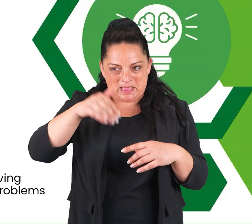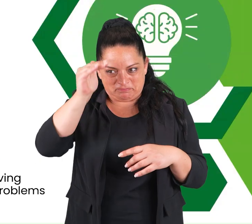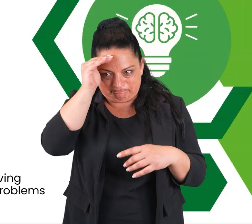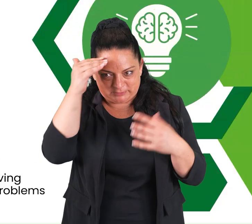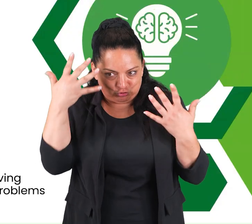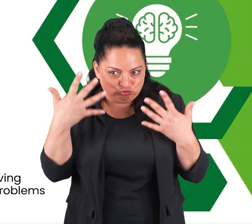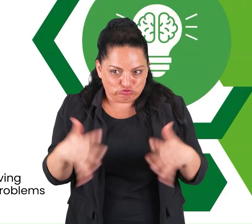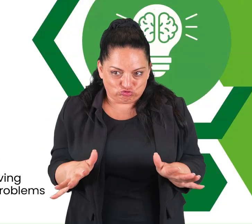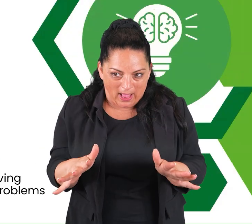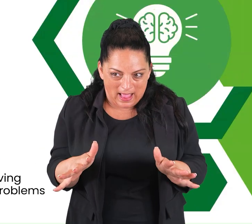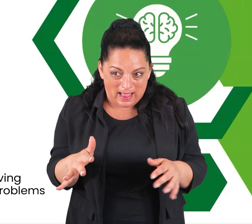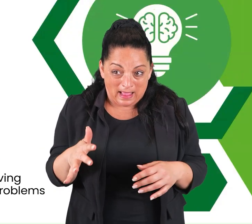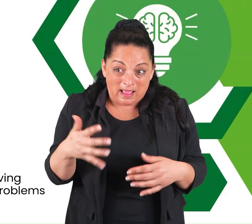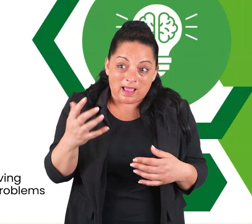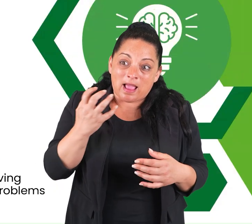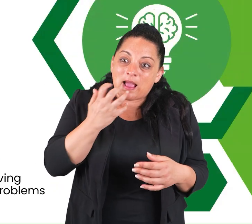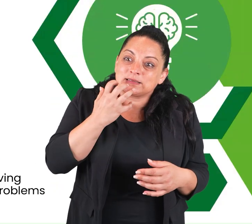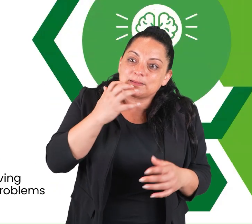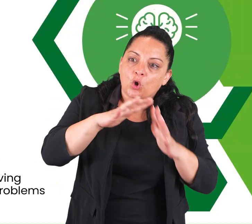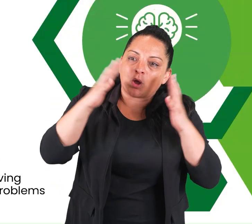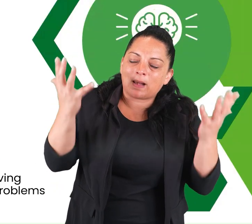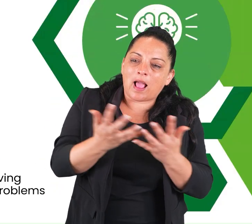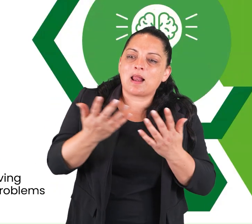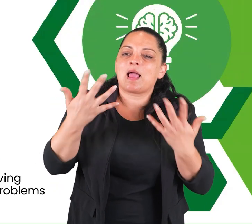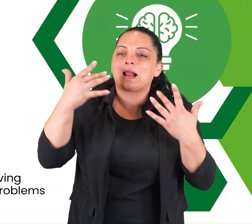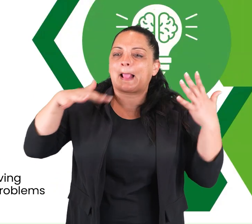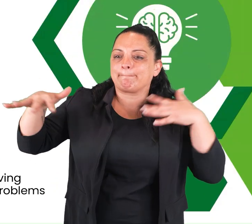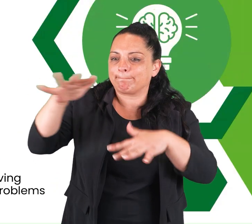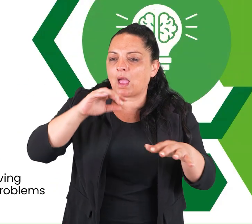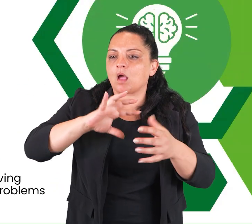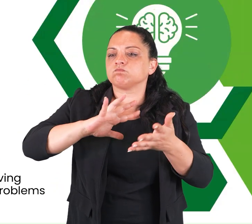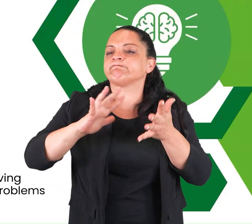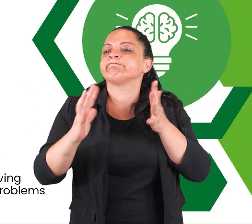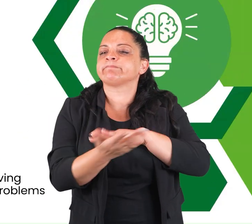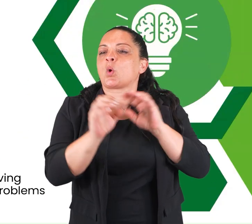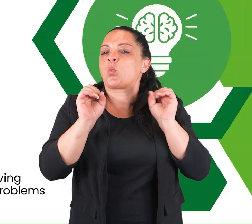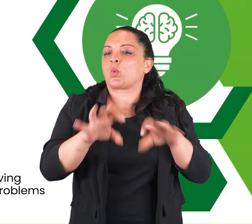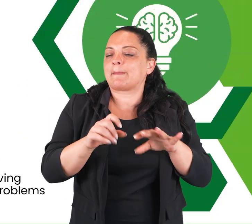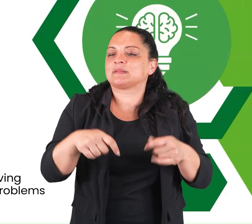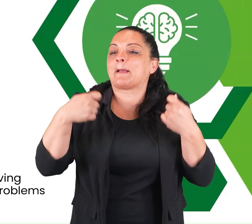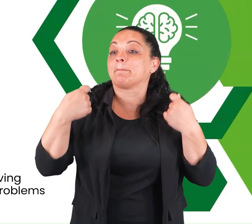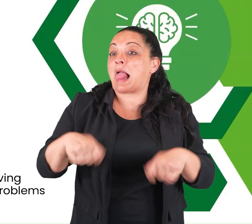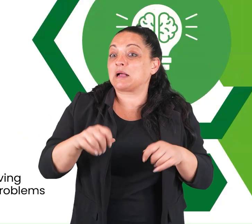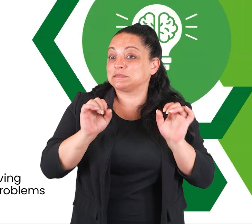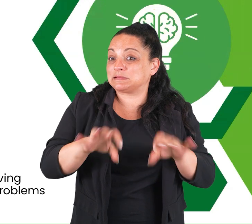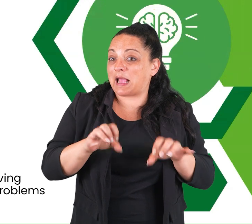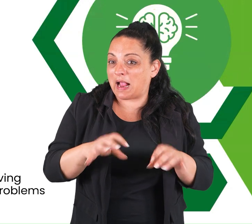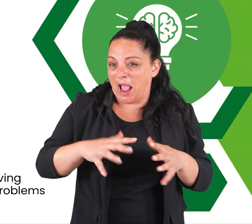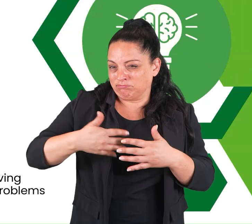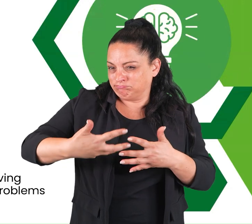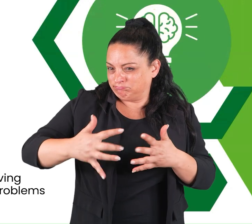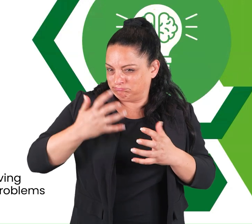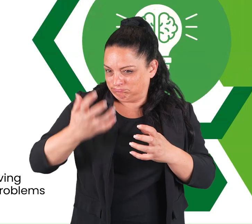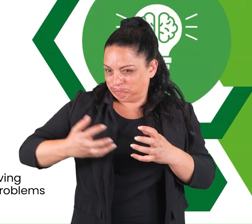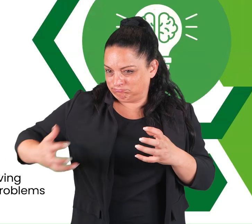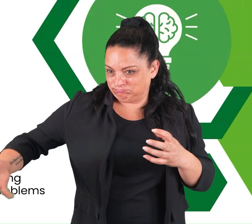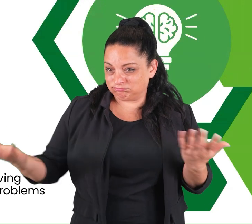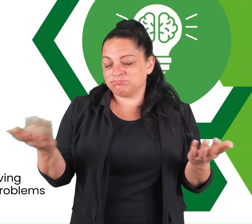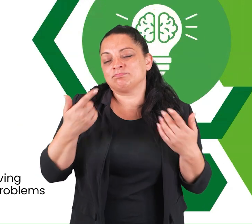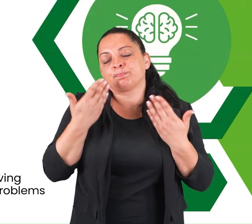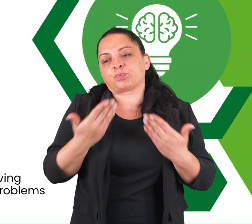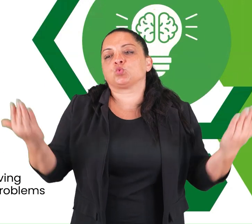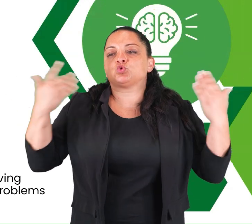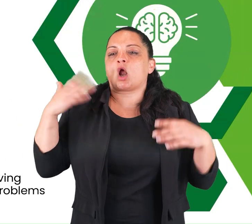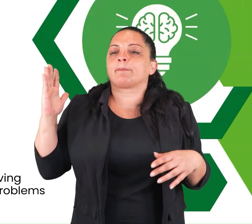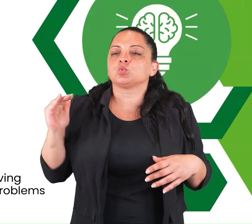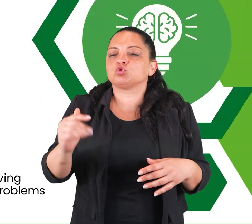least once about global warming, climate change, pollution, plastic waste, and all of these things that